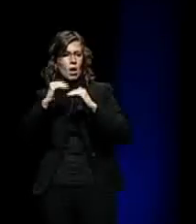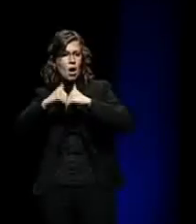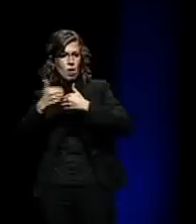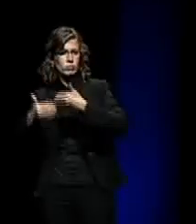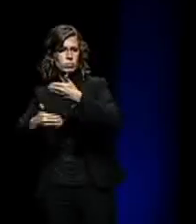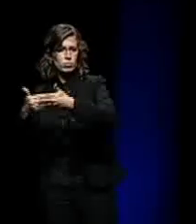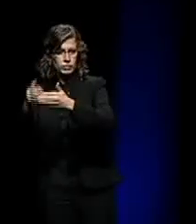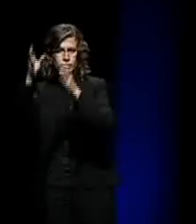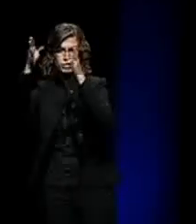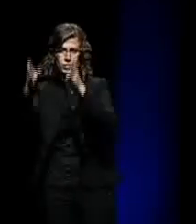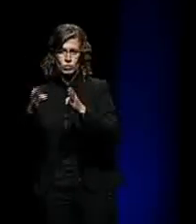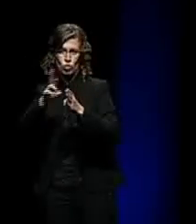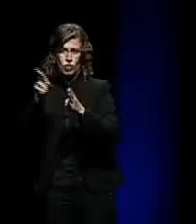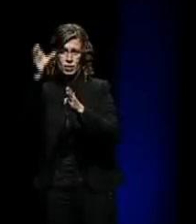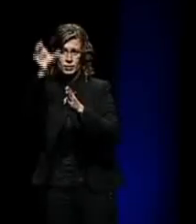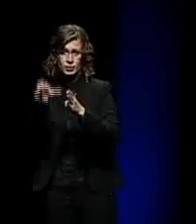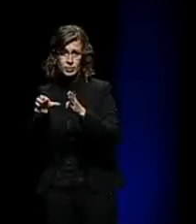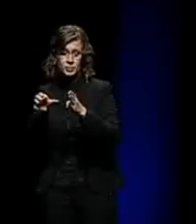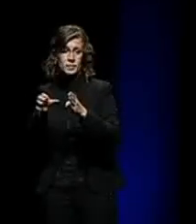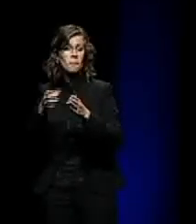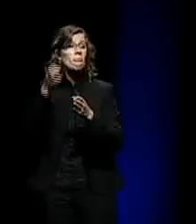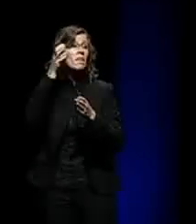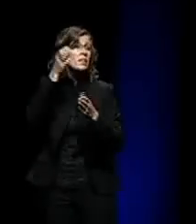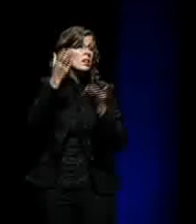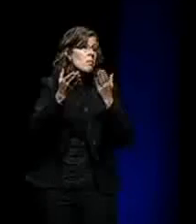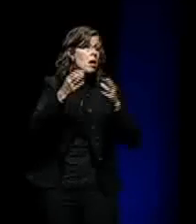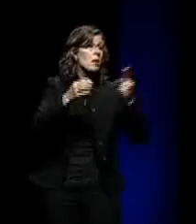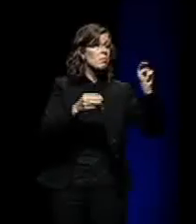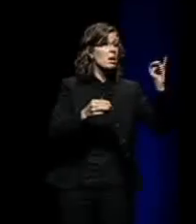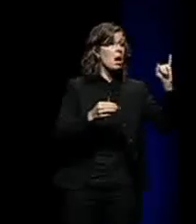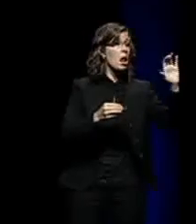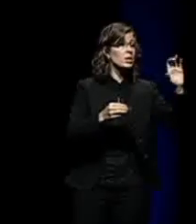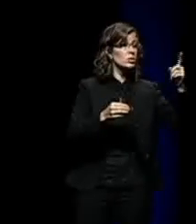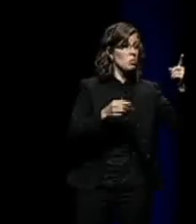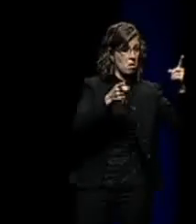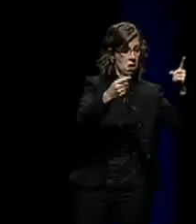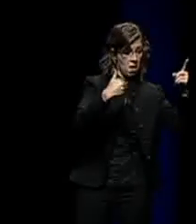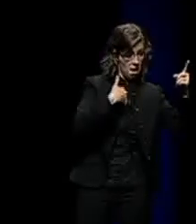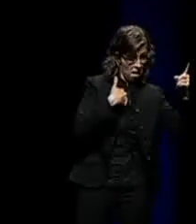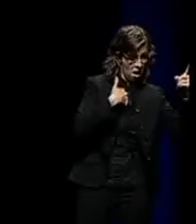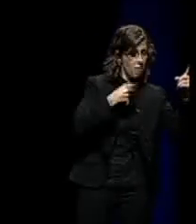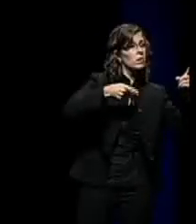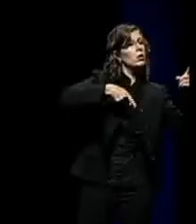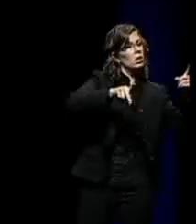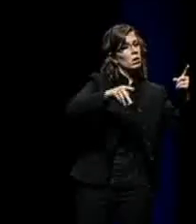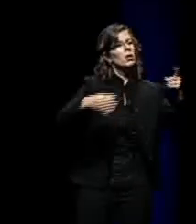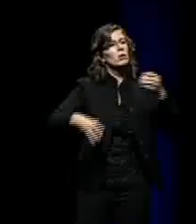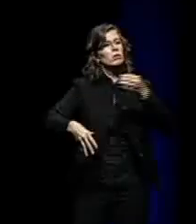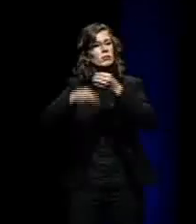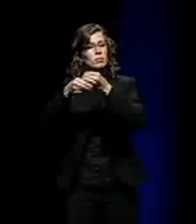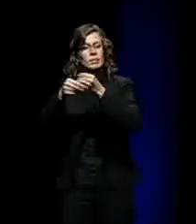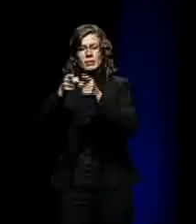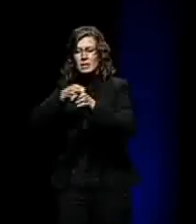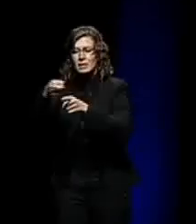1, you might be able to get certain specialty credentials by having certain specialized experience and